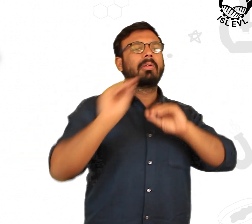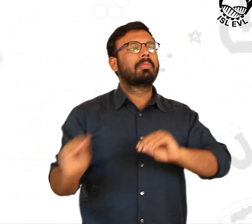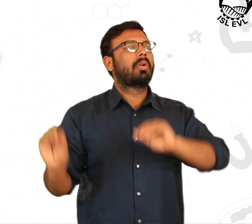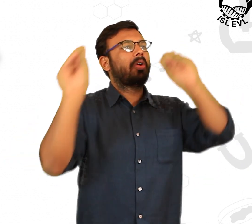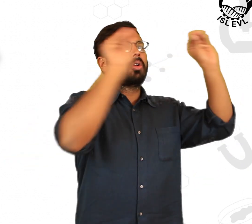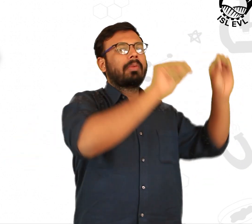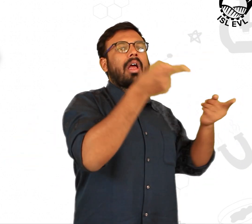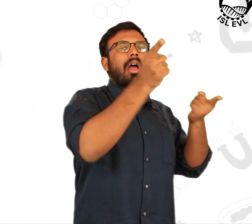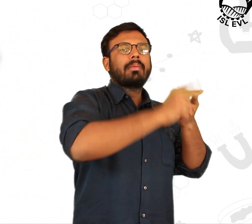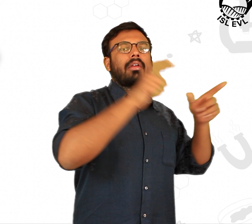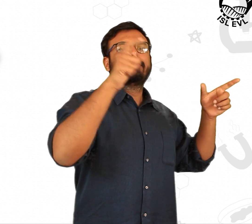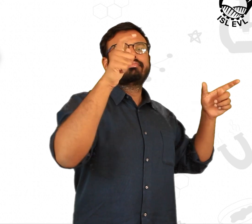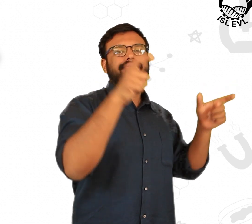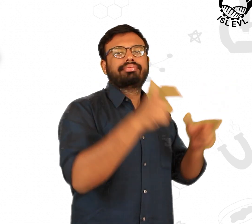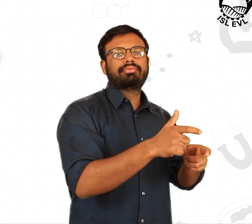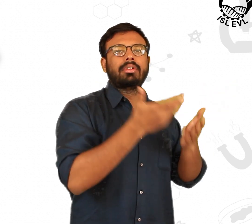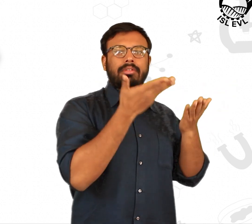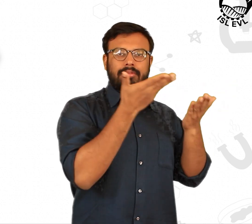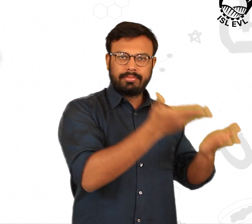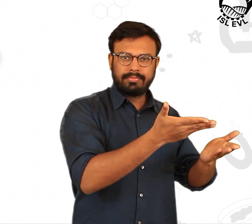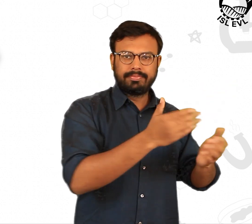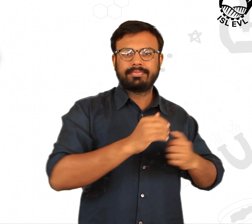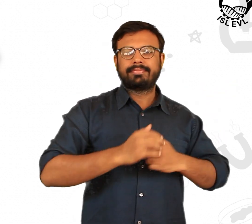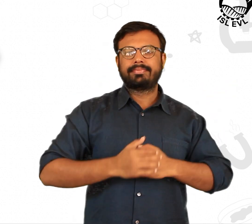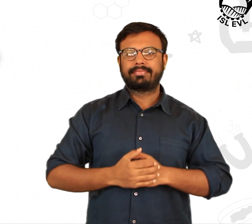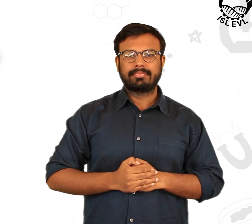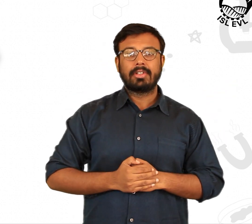due to the building of roads and railways.